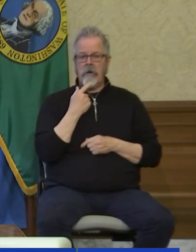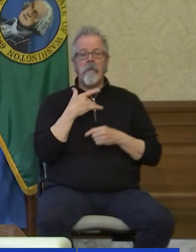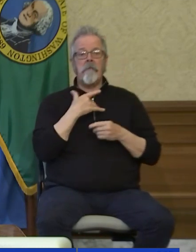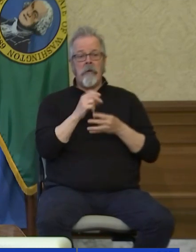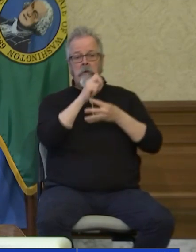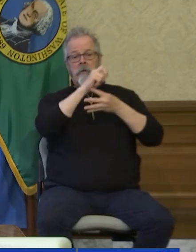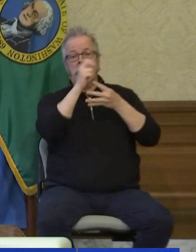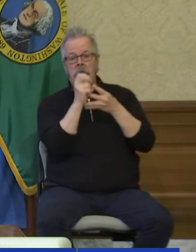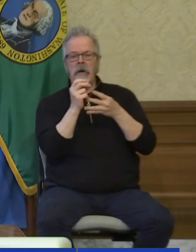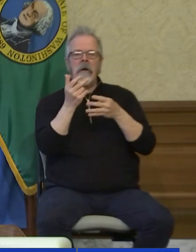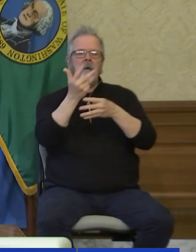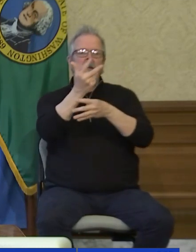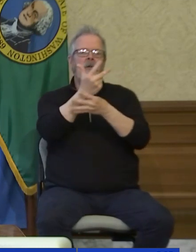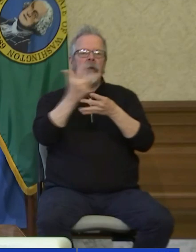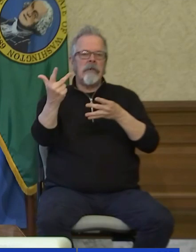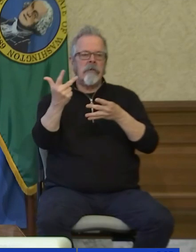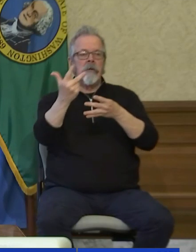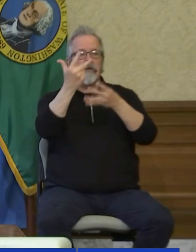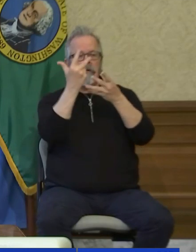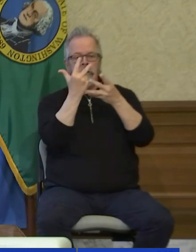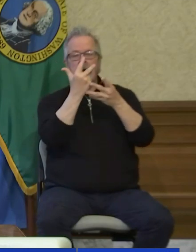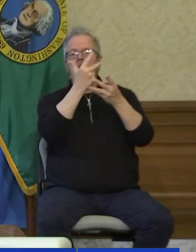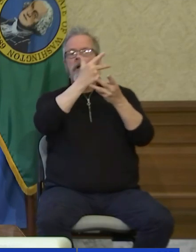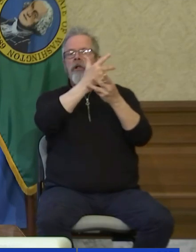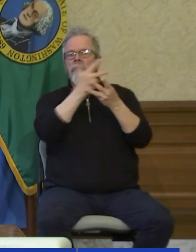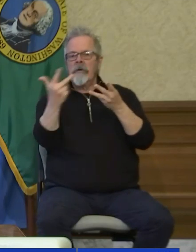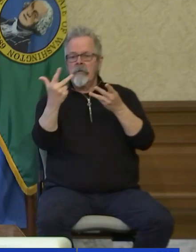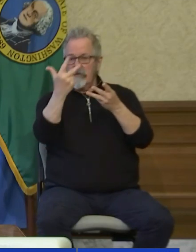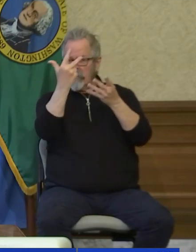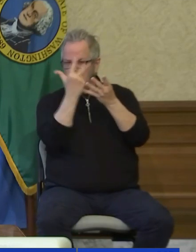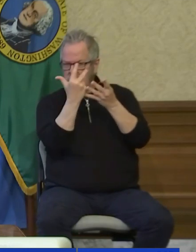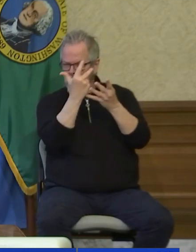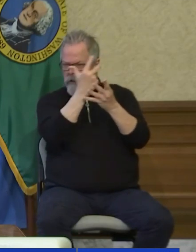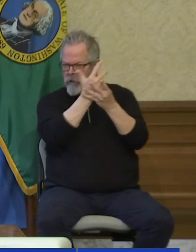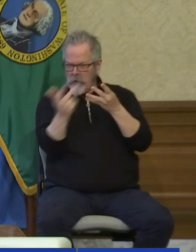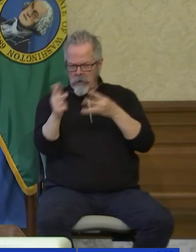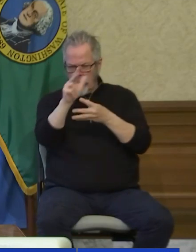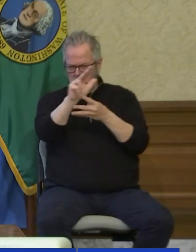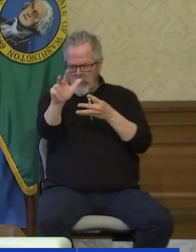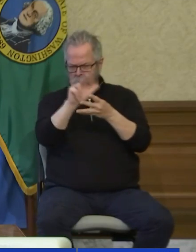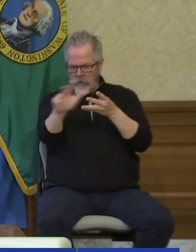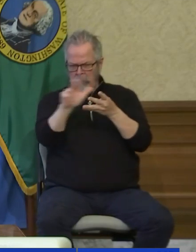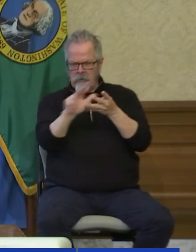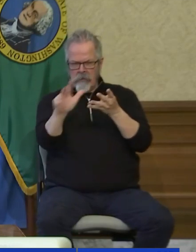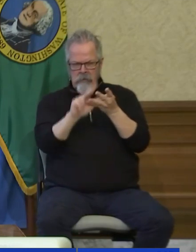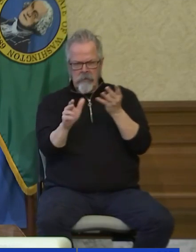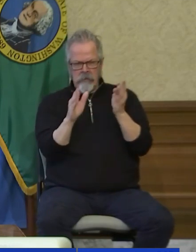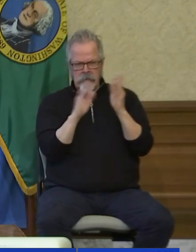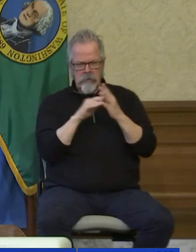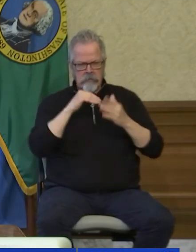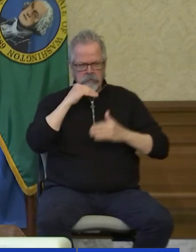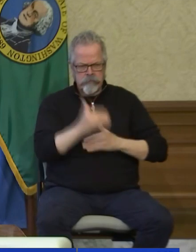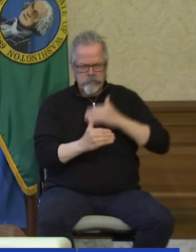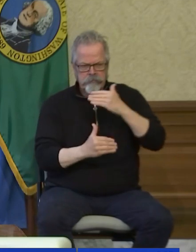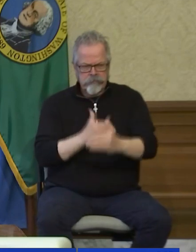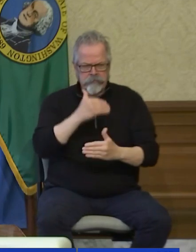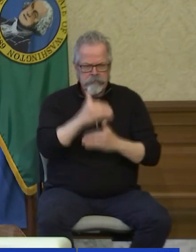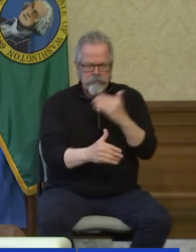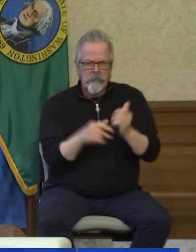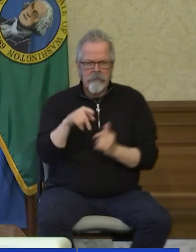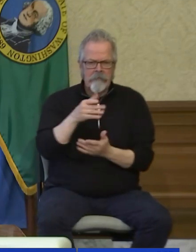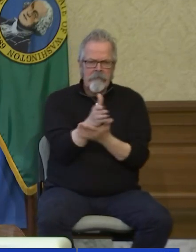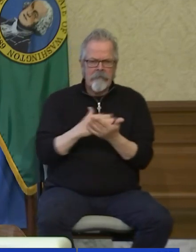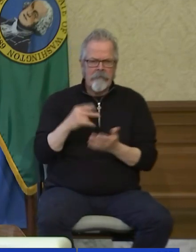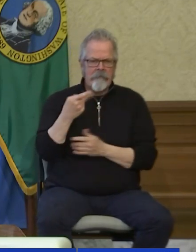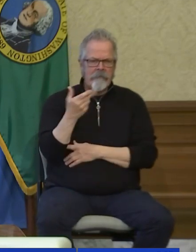was wondering if you anticipate, because of that, having to extend this beyond May 31st,